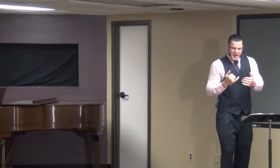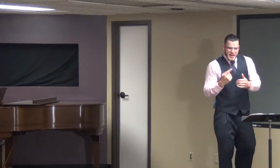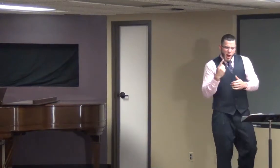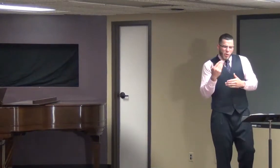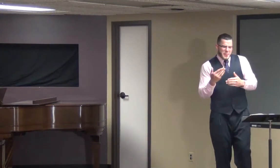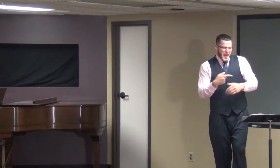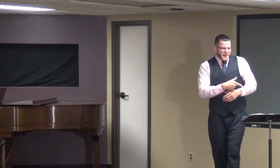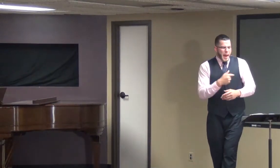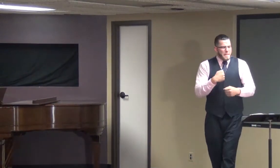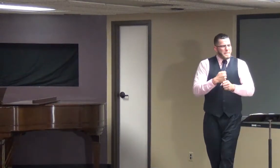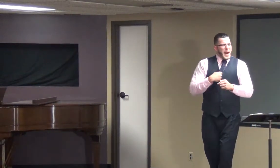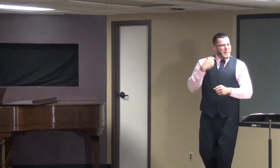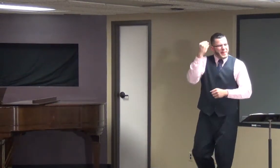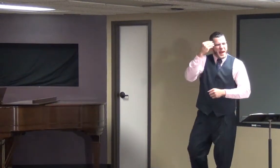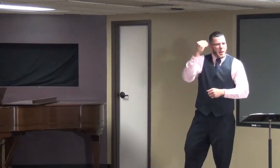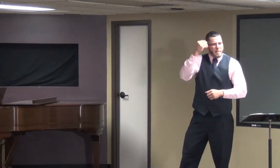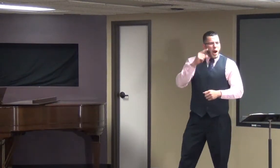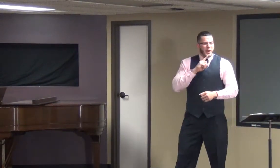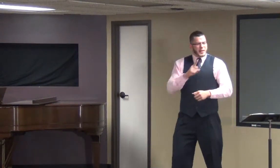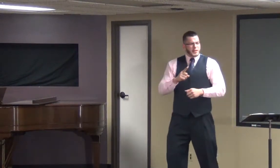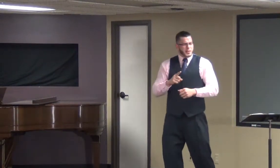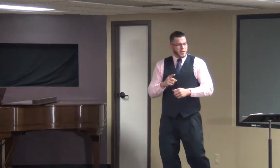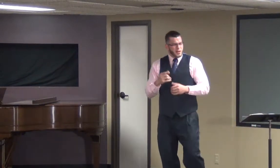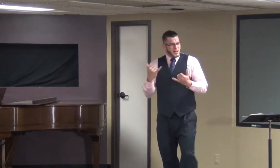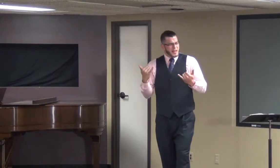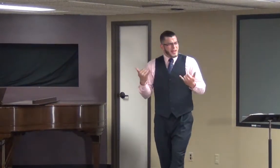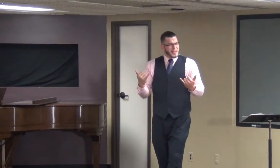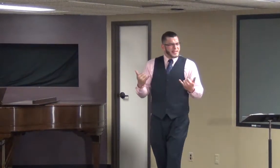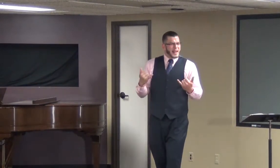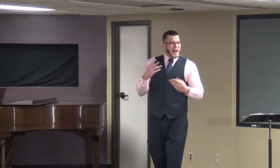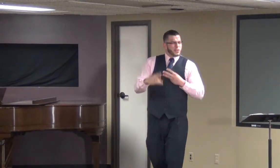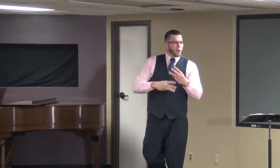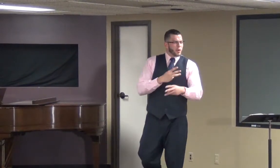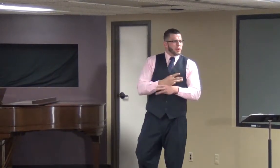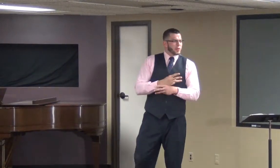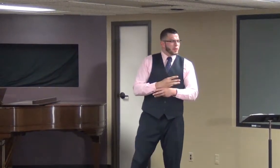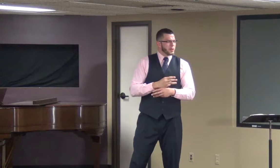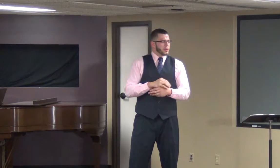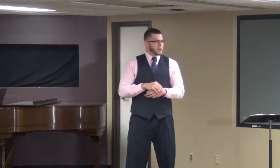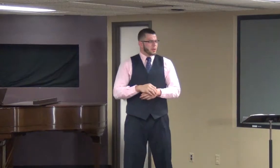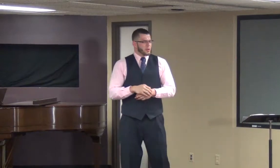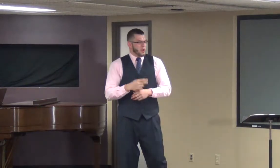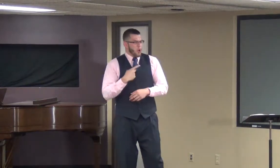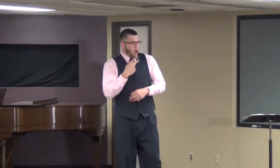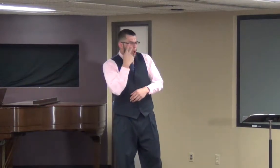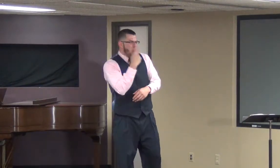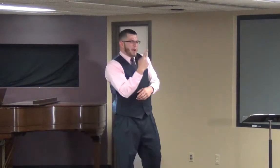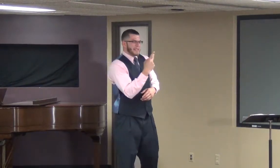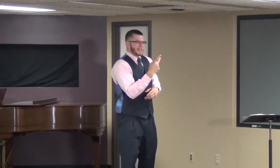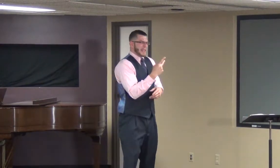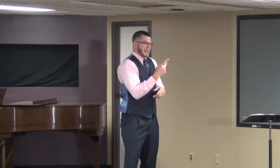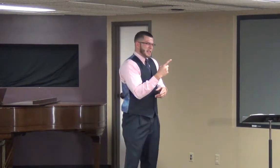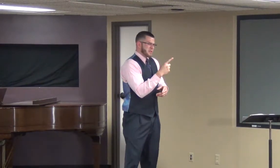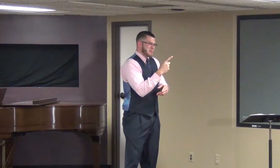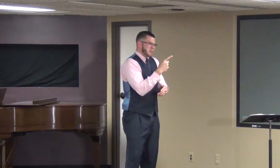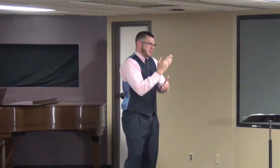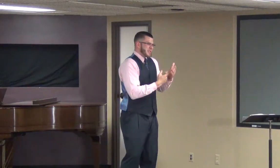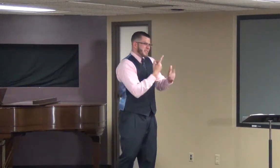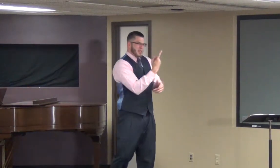Now one thing that made me think about is today's world. We see